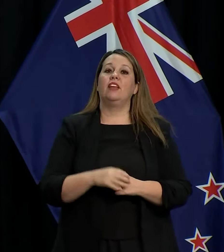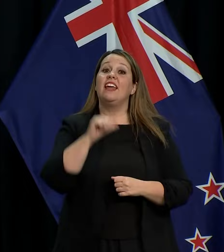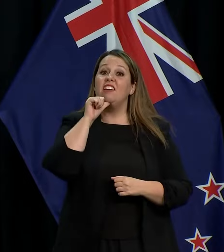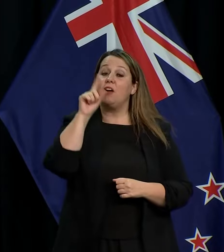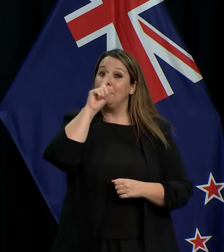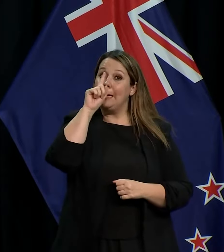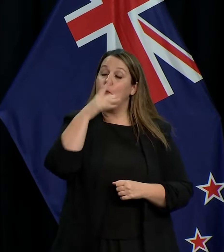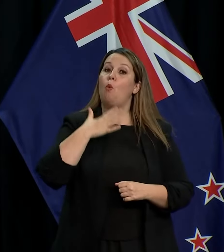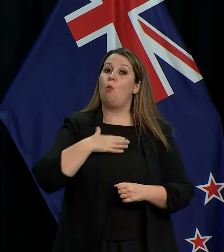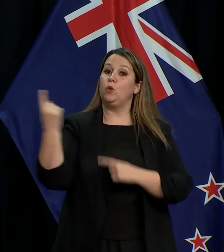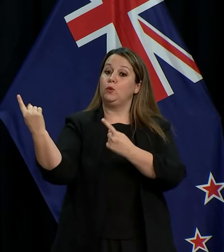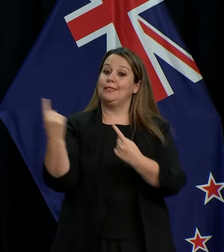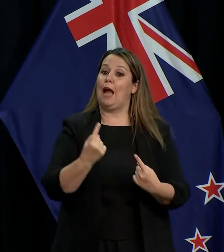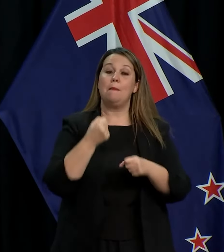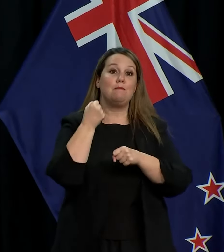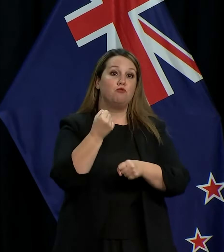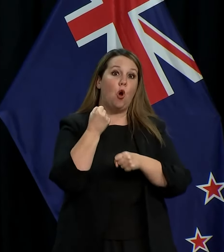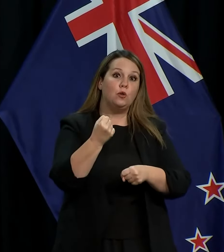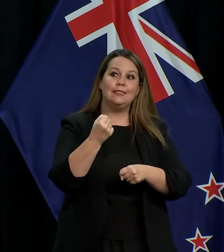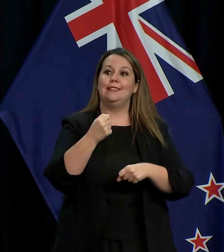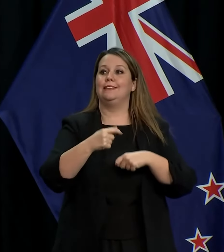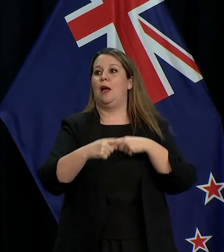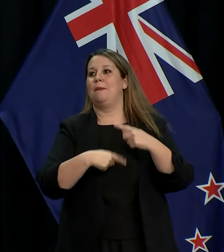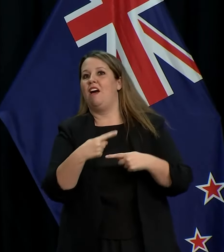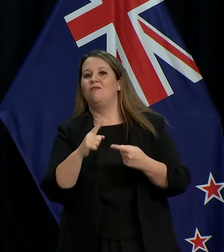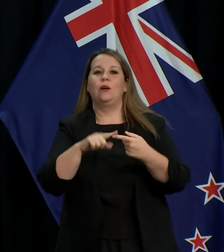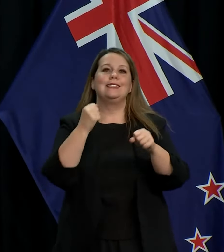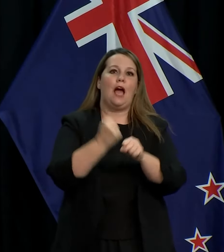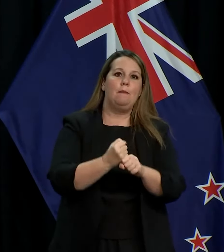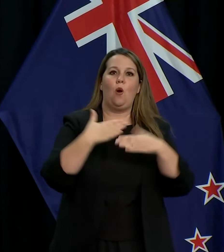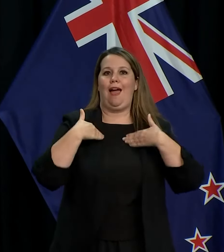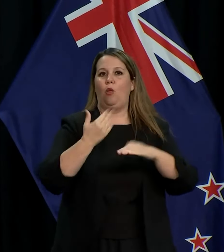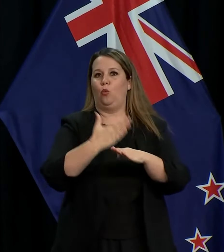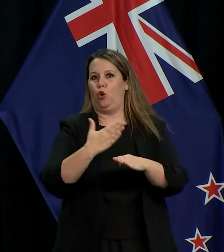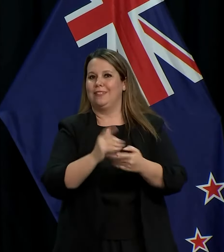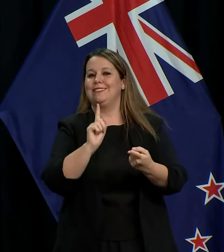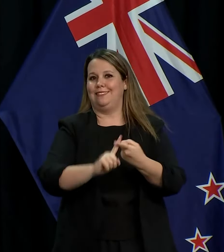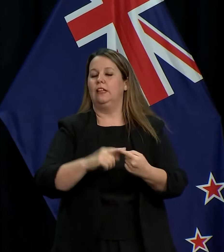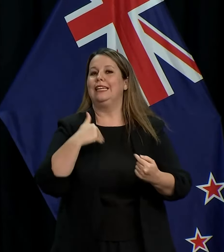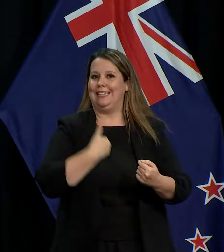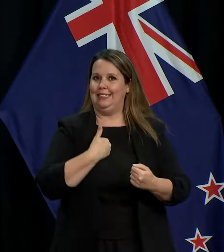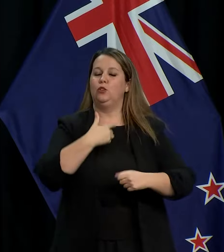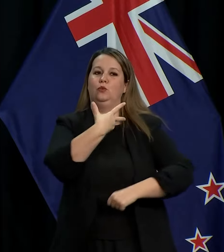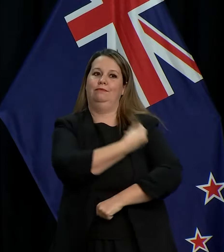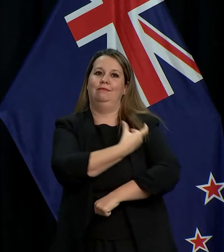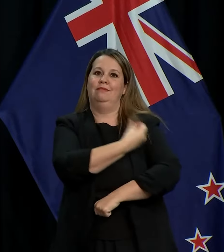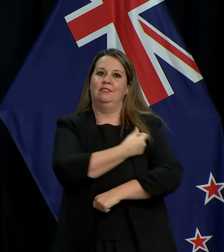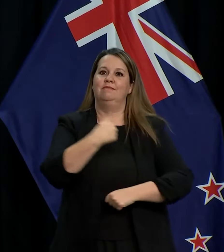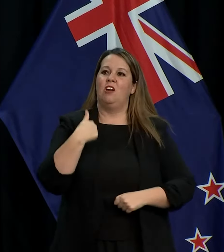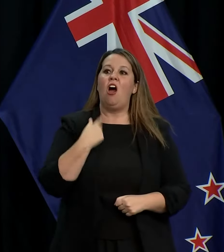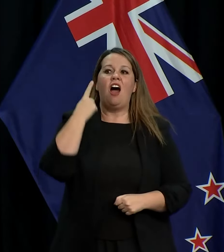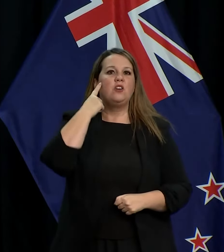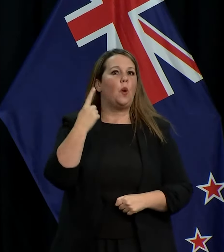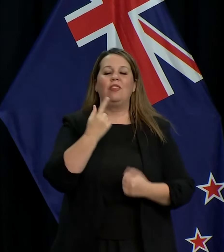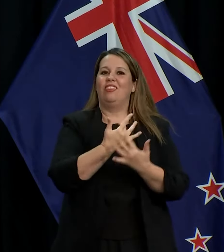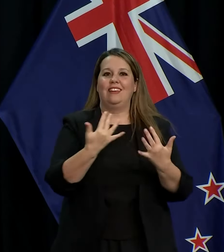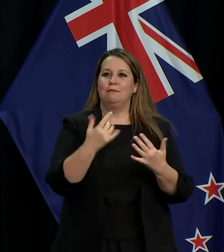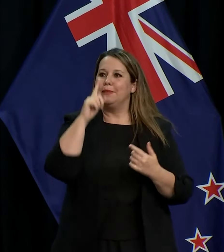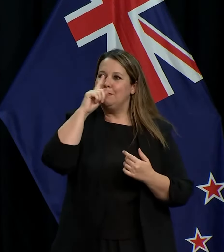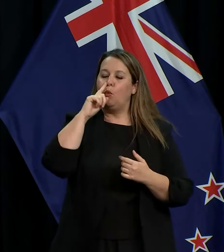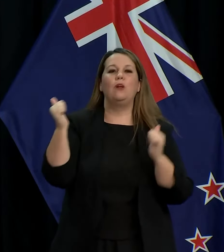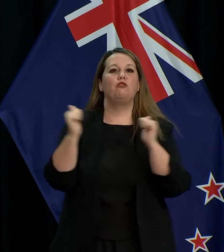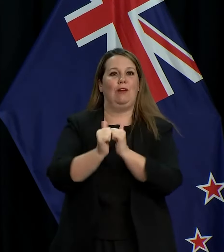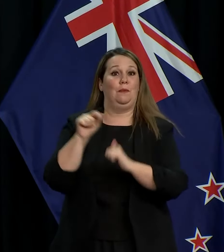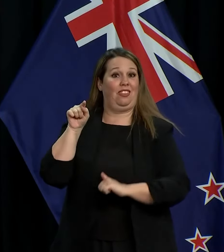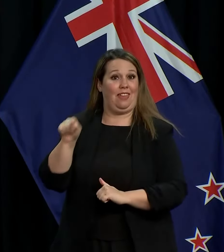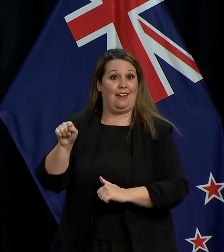come and protest against, for instance, health workers still needing to be vaccinated. I'm not sure if people would necessarily agree with that position. Forgive me,